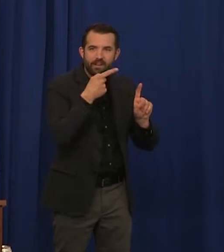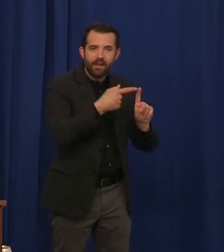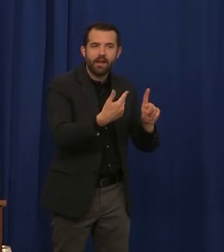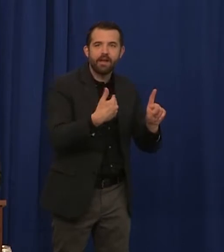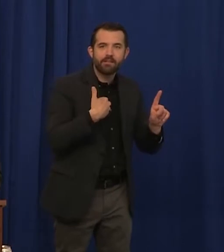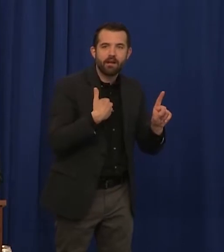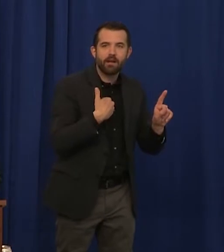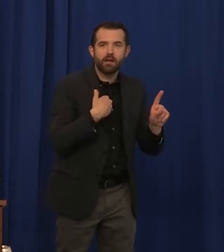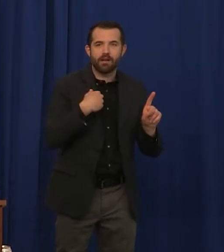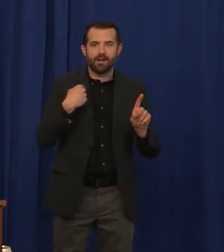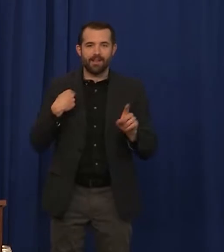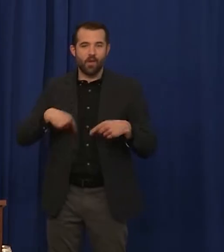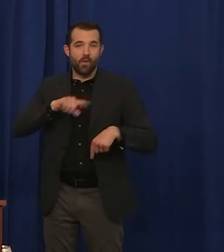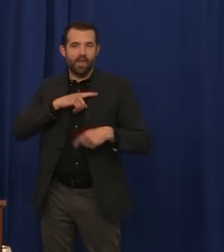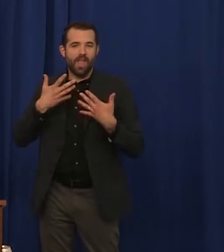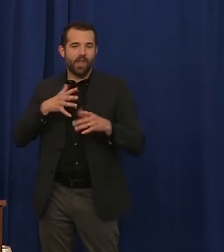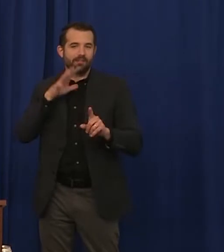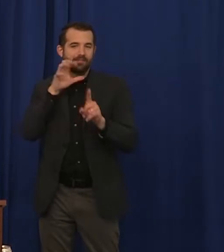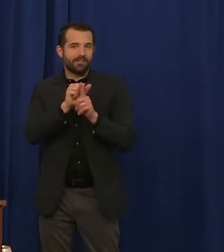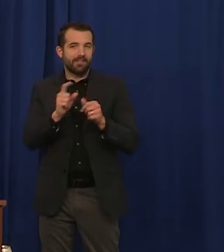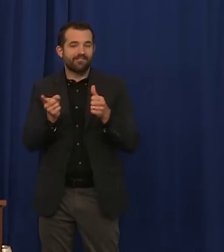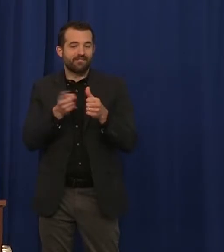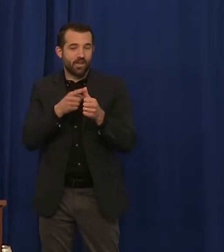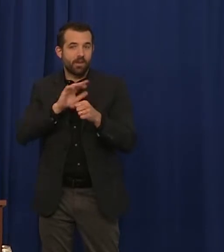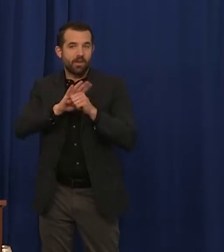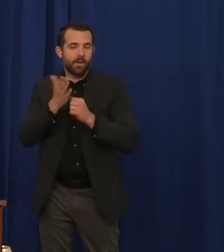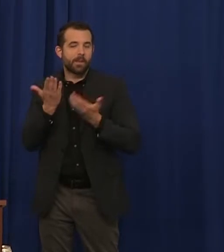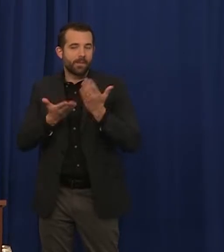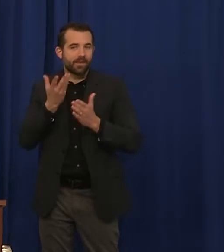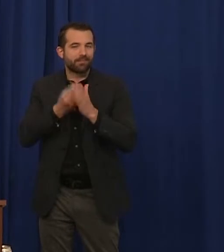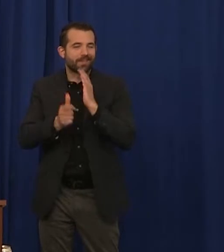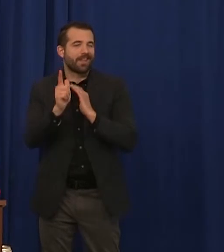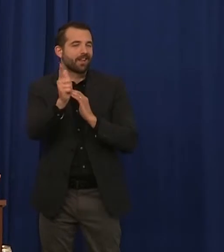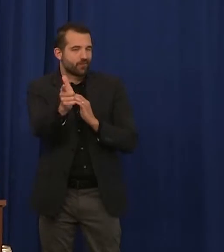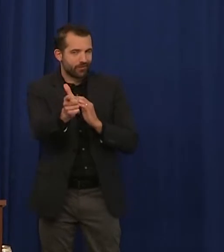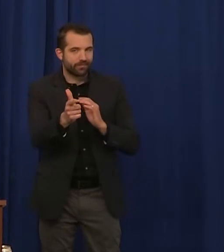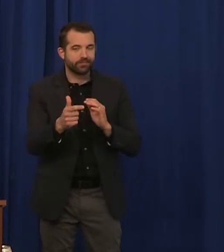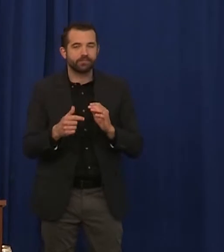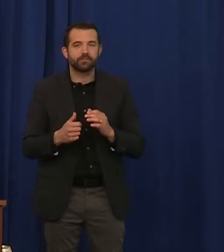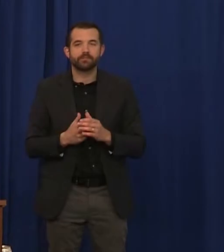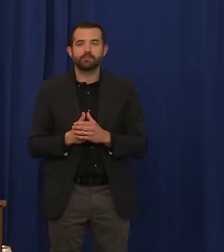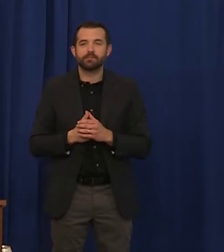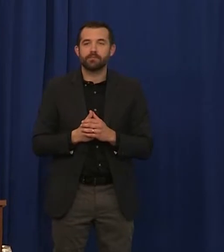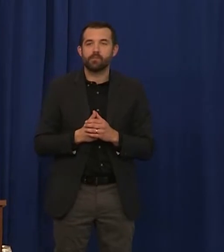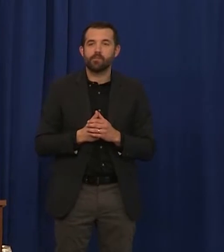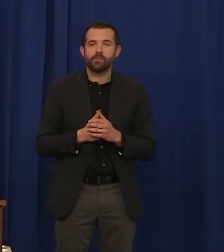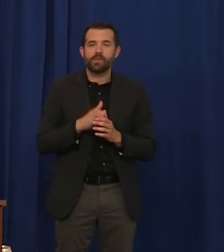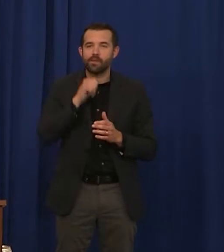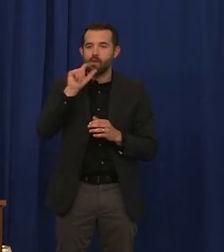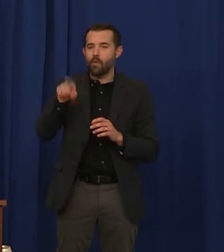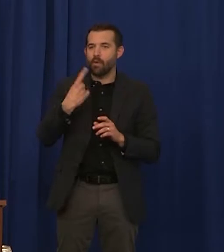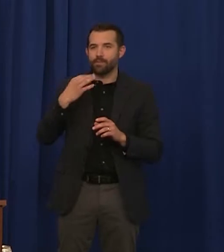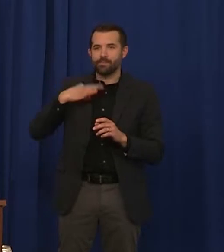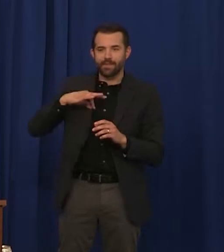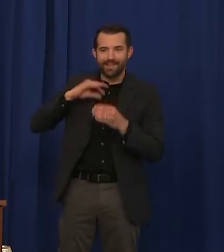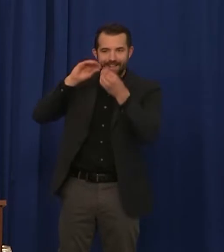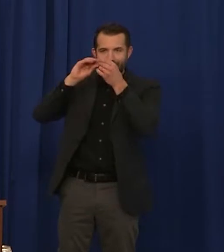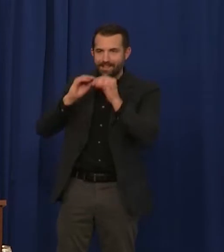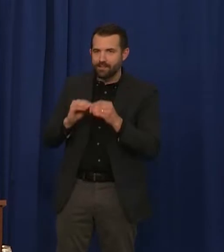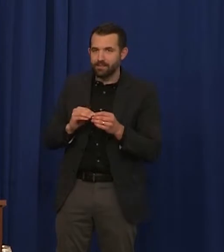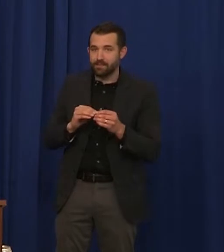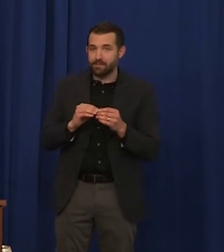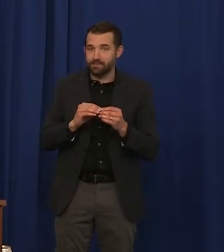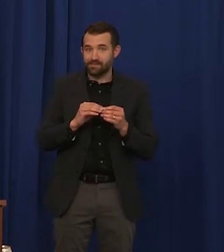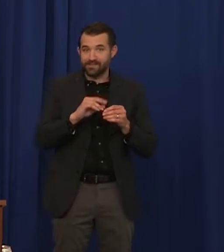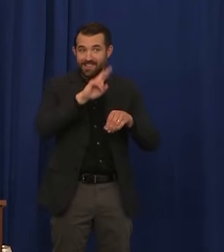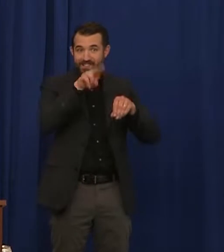we also know that nursing homes, based on not just Maine data, but nationwide data, nursing homes can be a